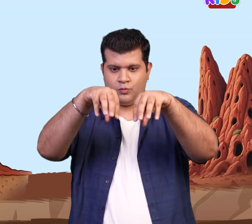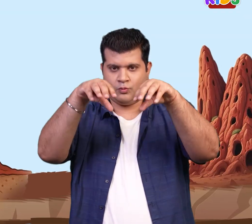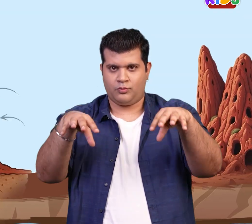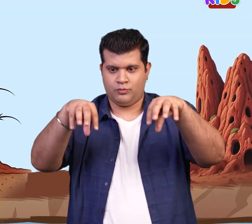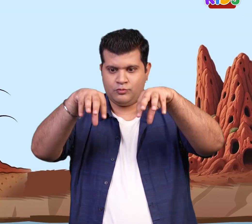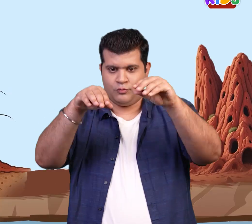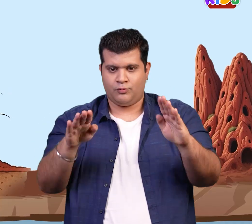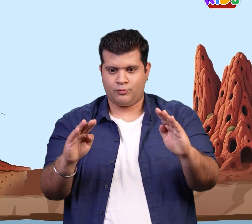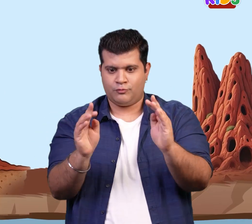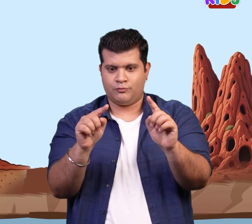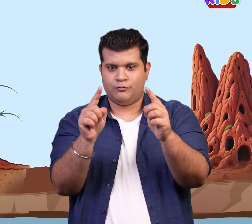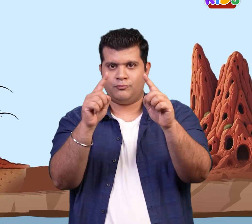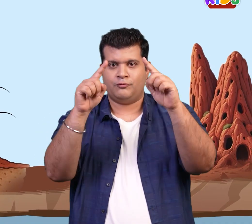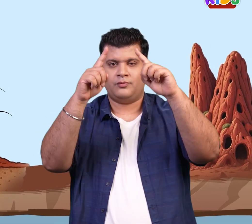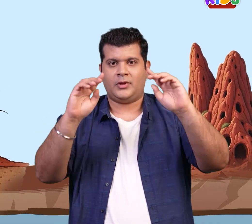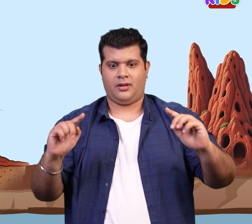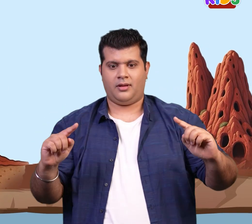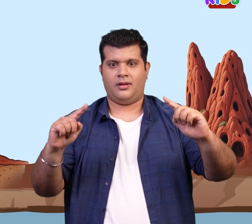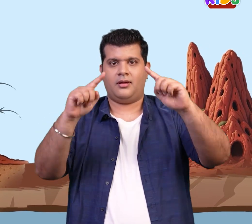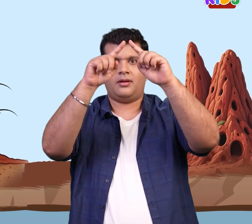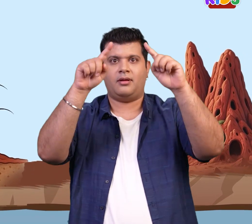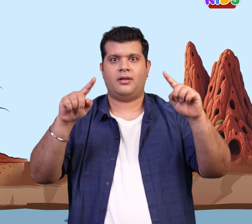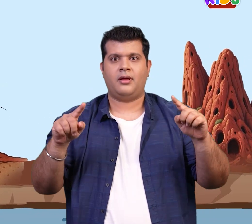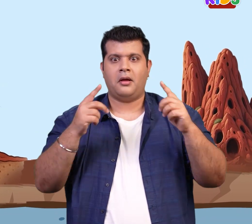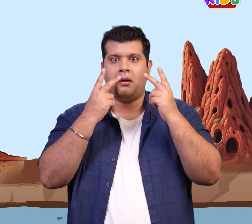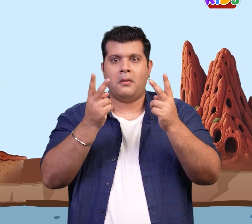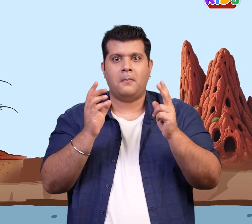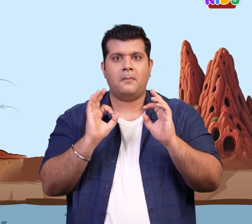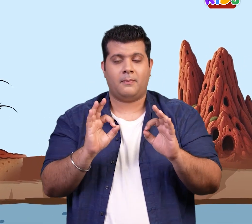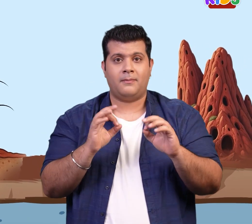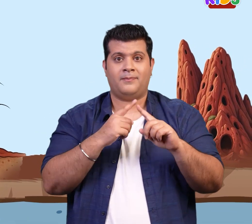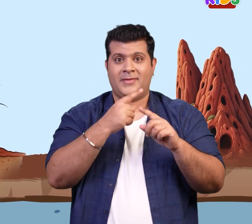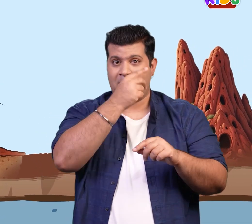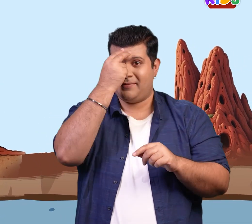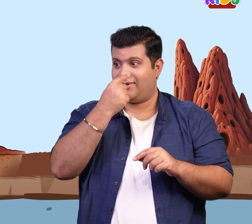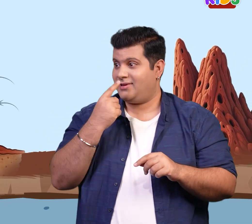That angle helps to regulate the wind and the sun's heat.